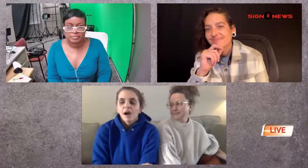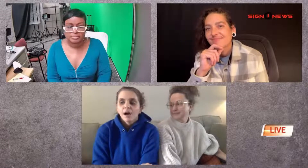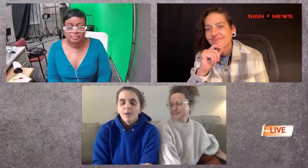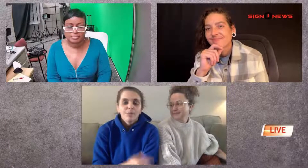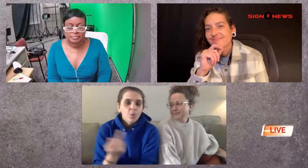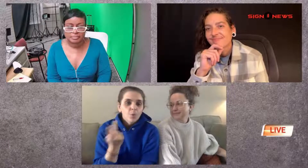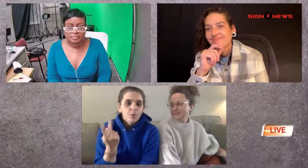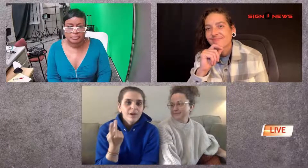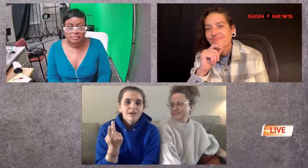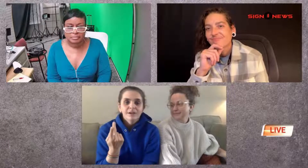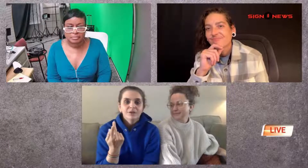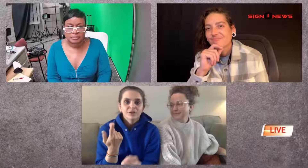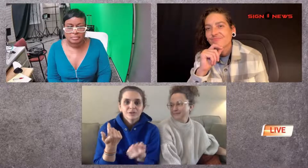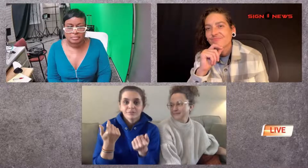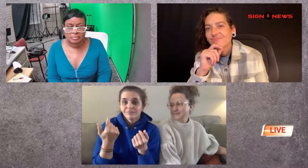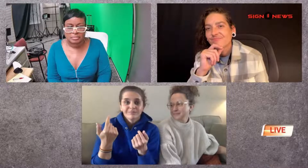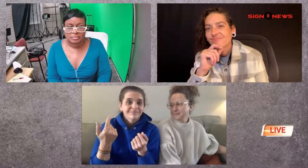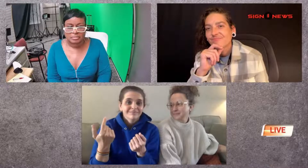sweet.